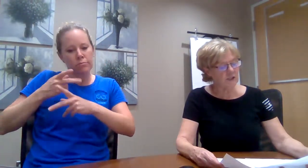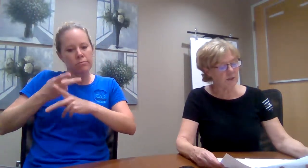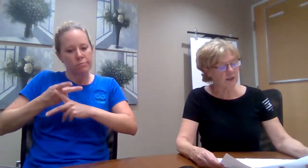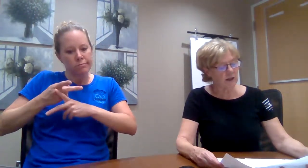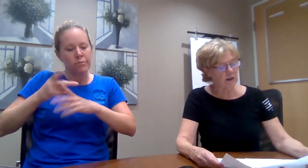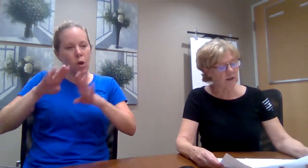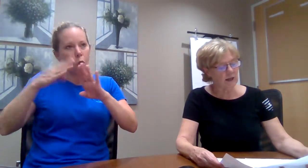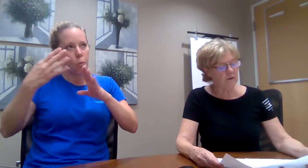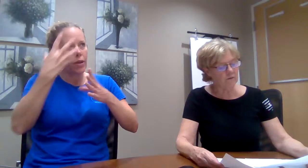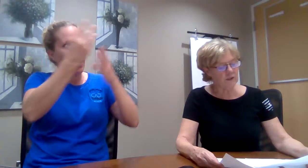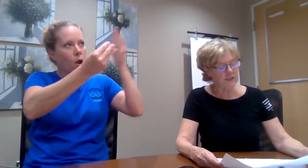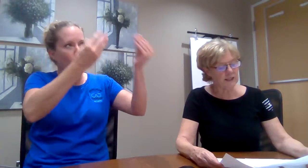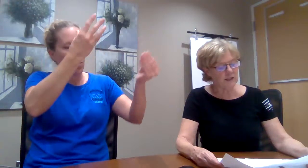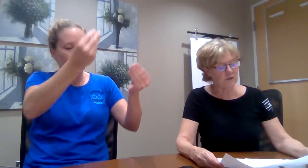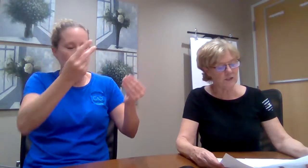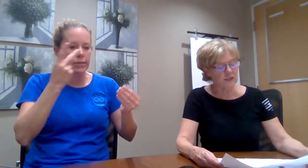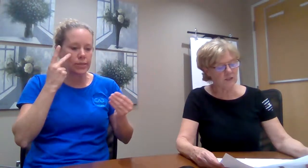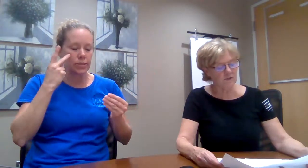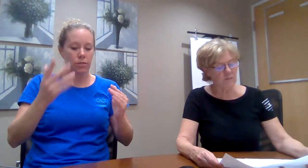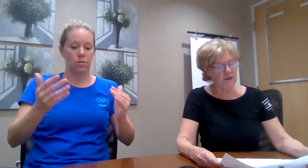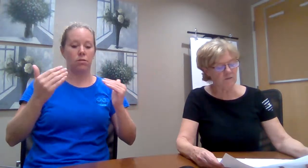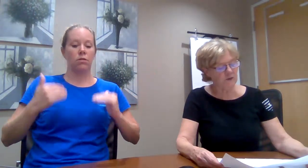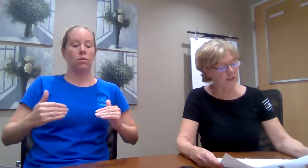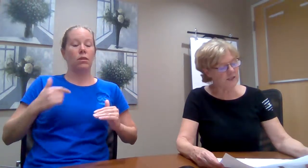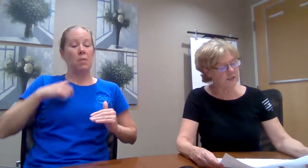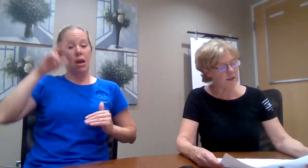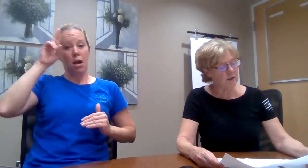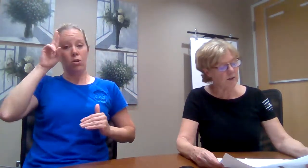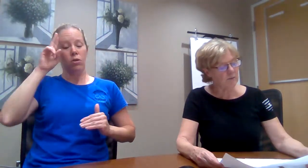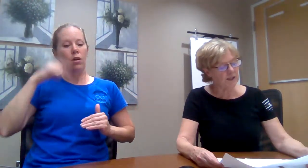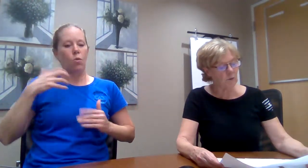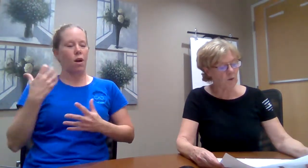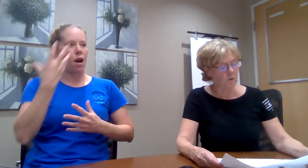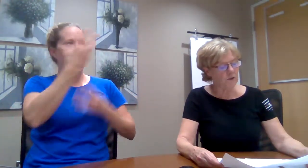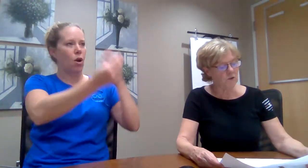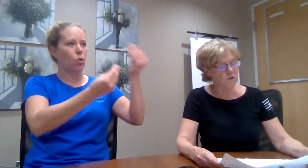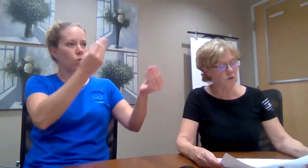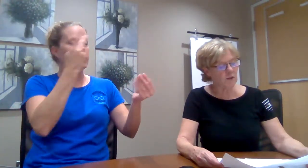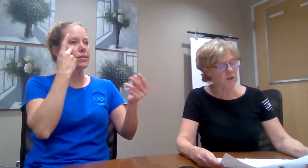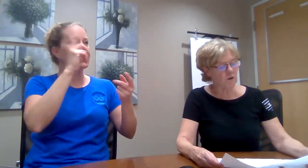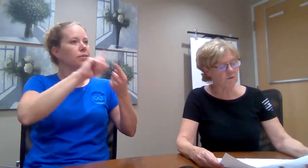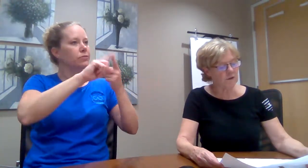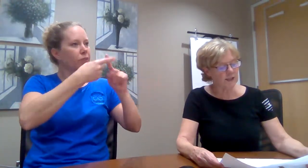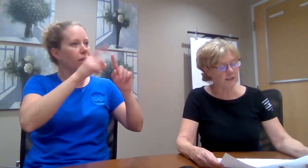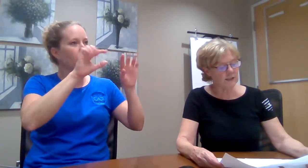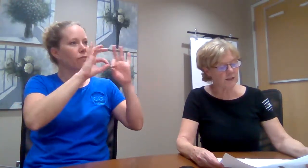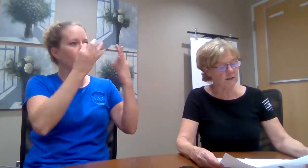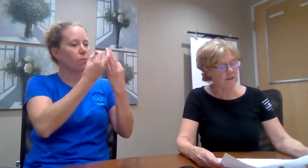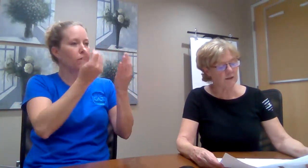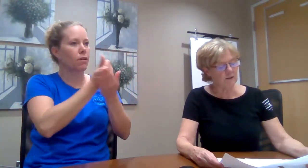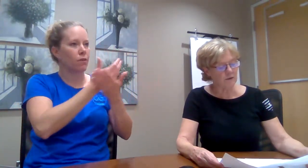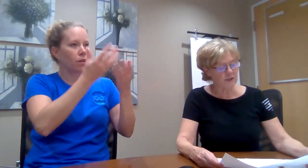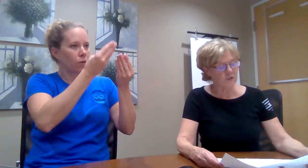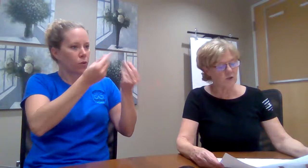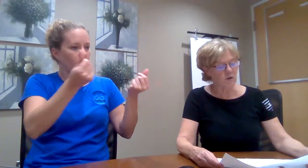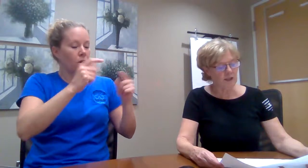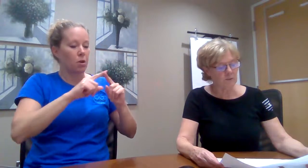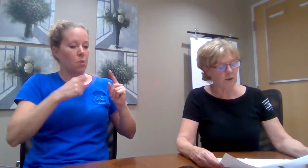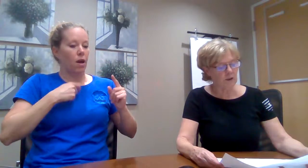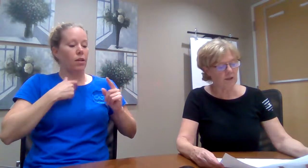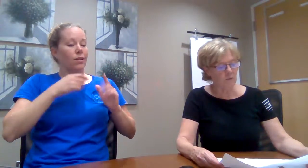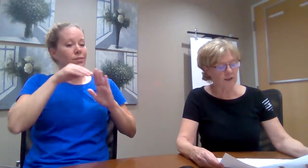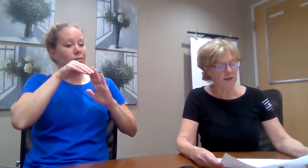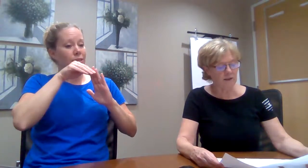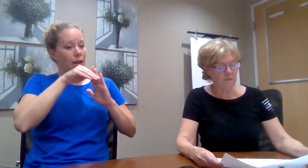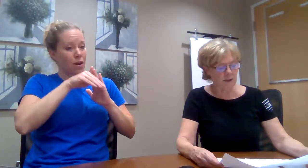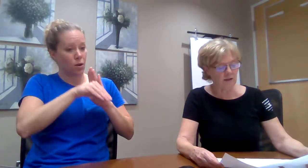would love to take my uncle out for the day to see his family and friends, but I will only do so when COVID-19 threats are